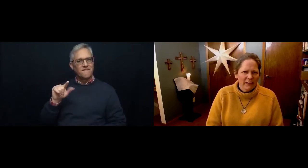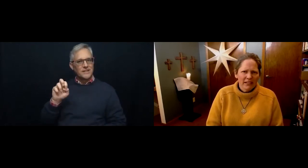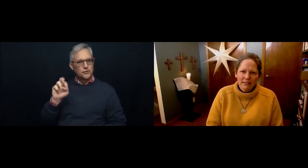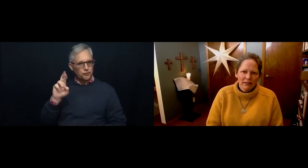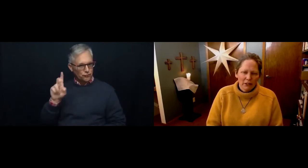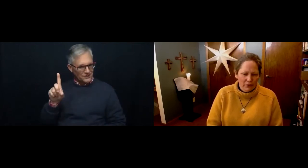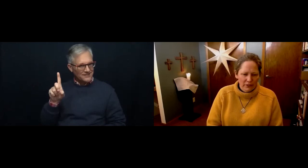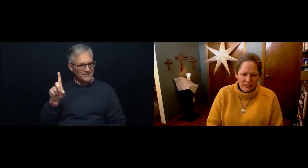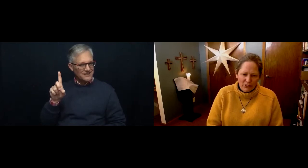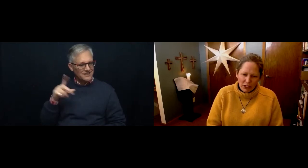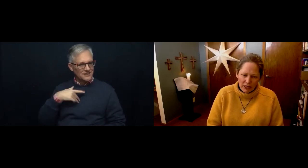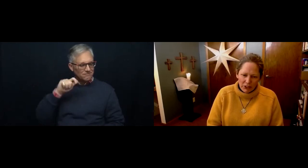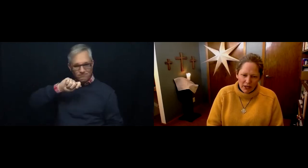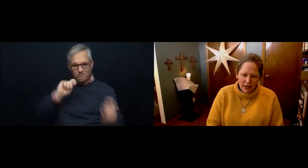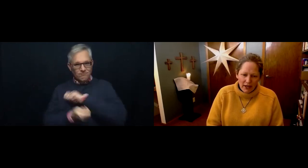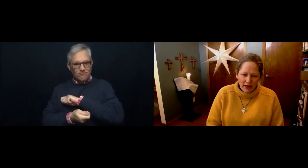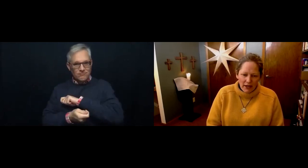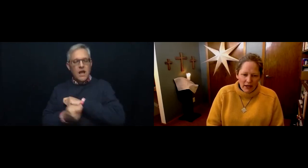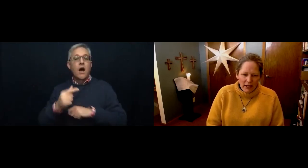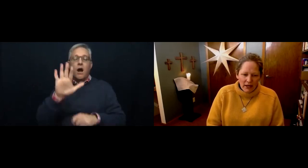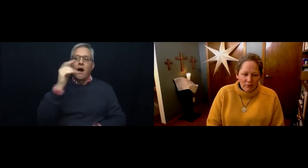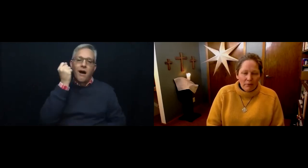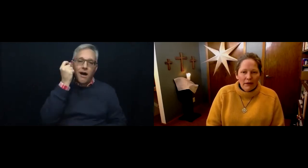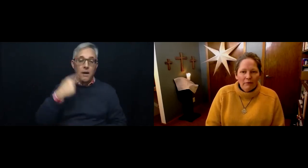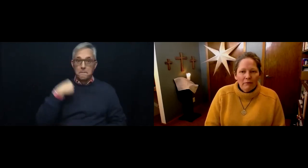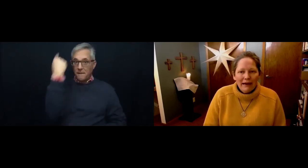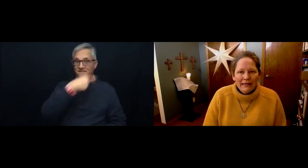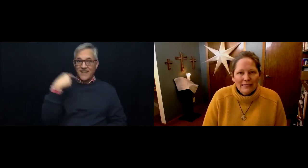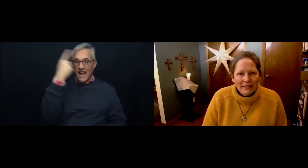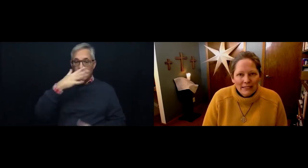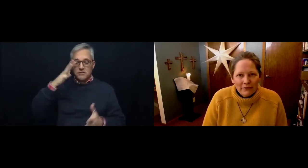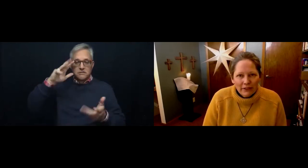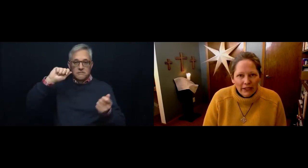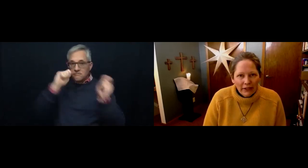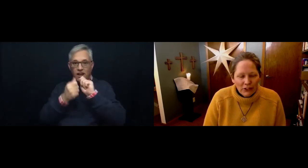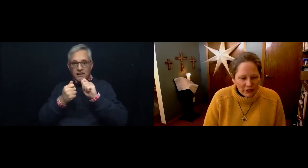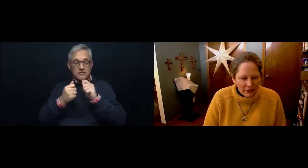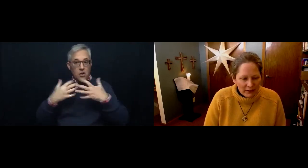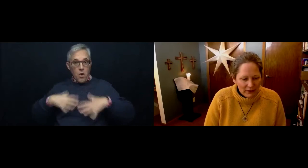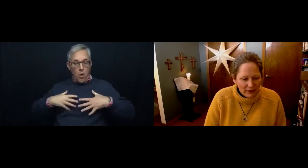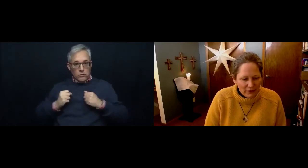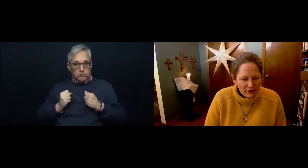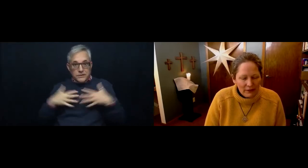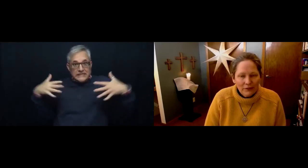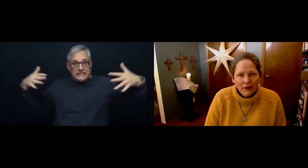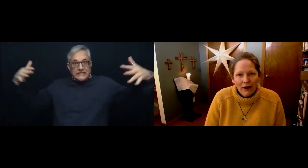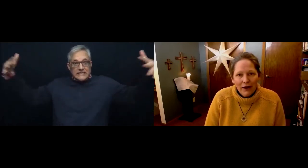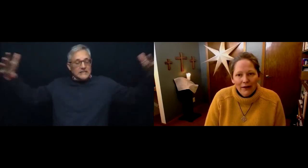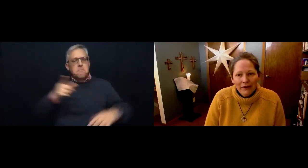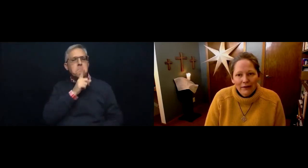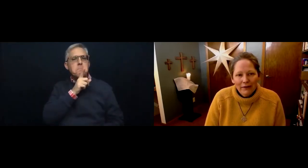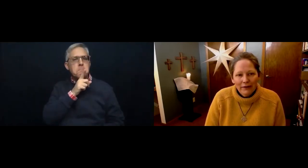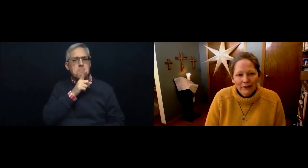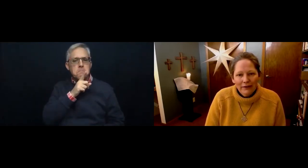My face and clothes didn't change, but my sense of connection to